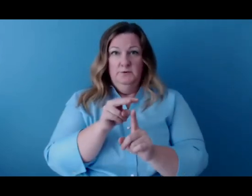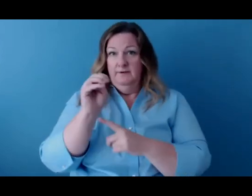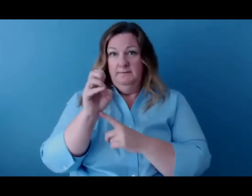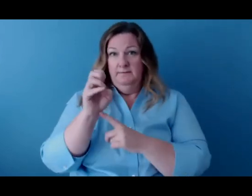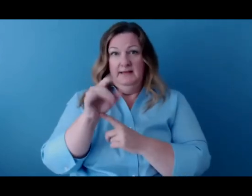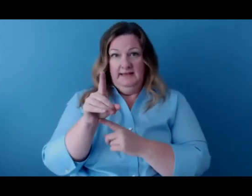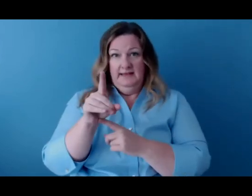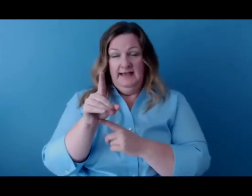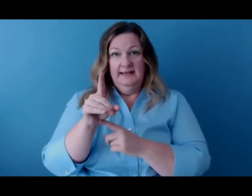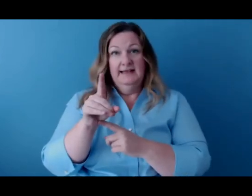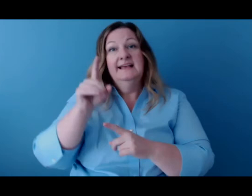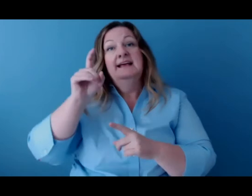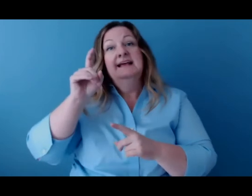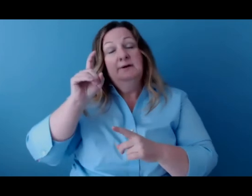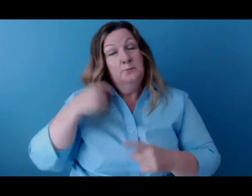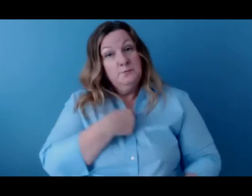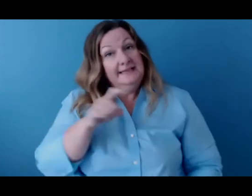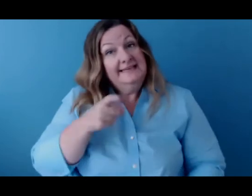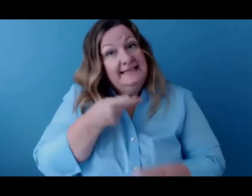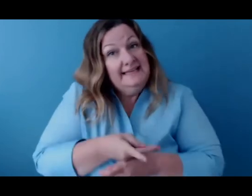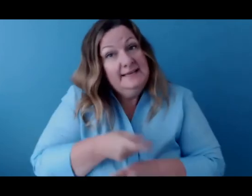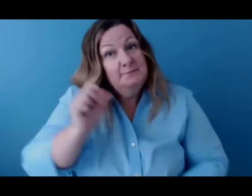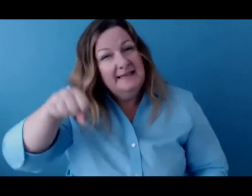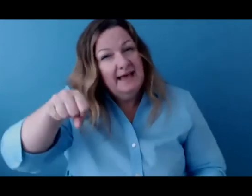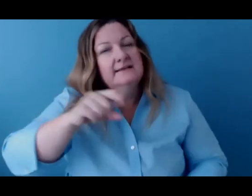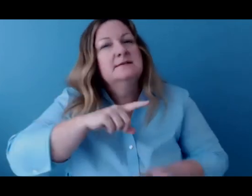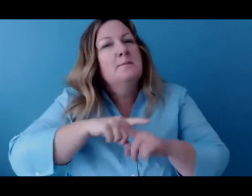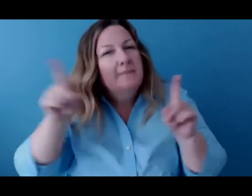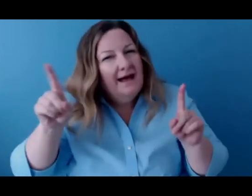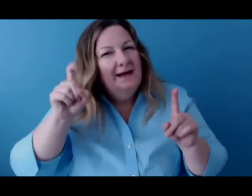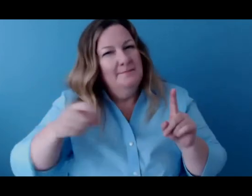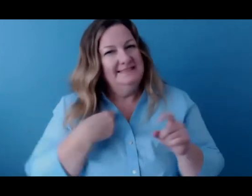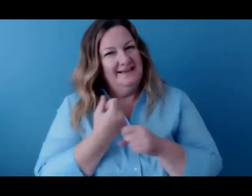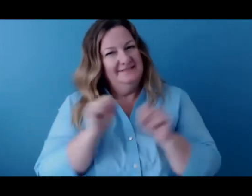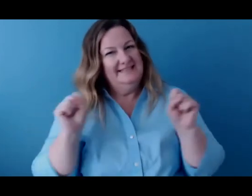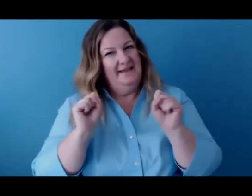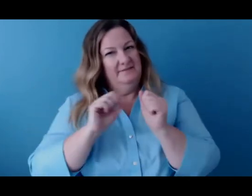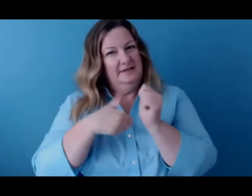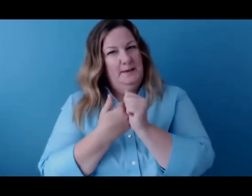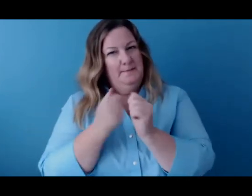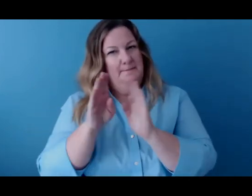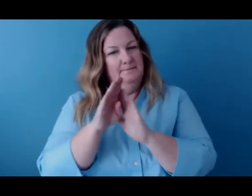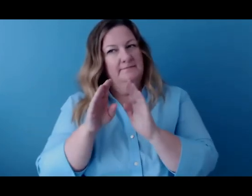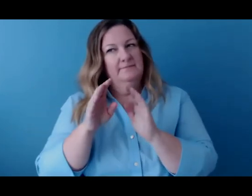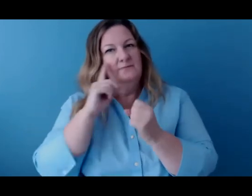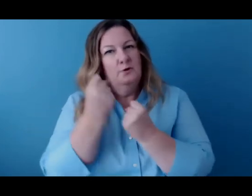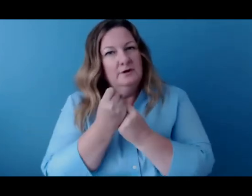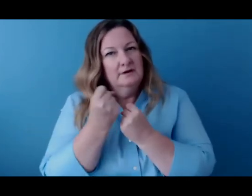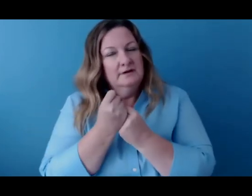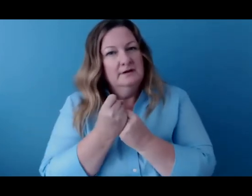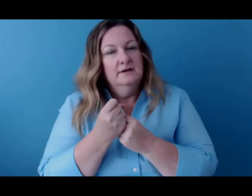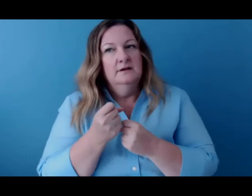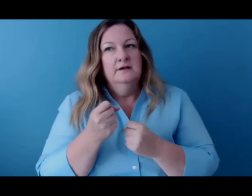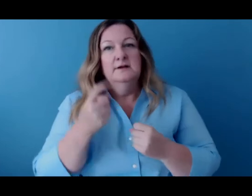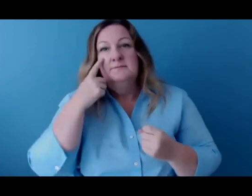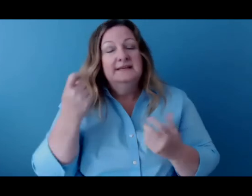Medicaid. Medicaid needs to exist. We must have safety nets for members of the population. What society in the history of